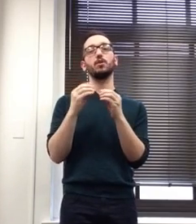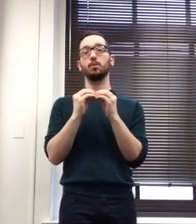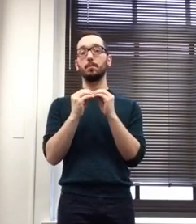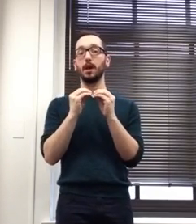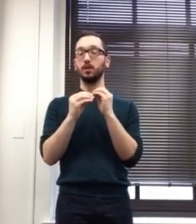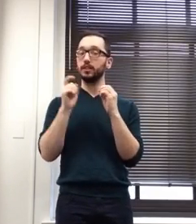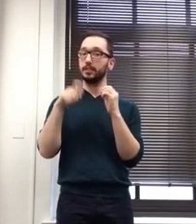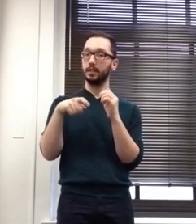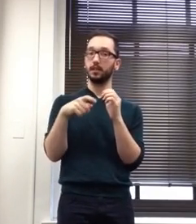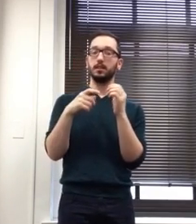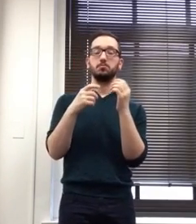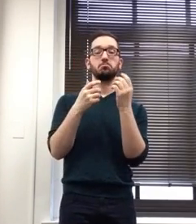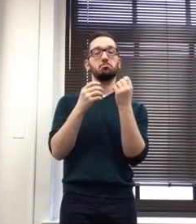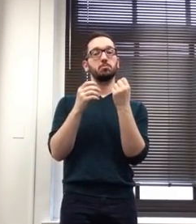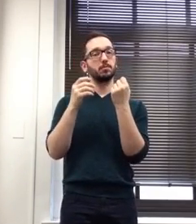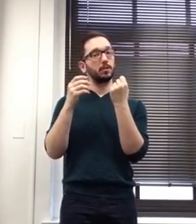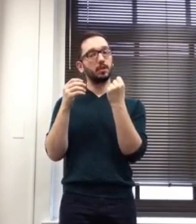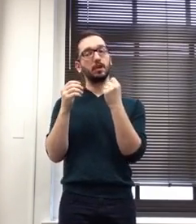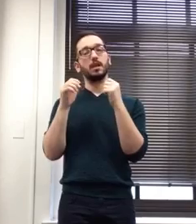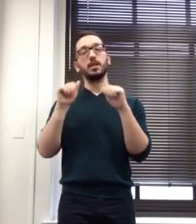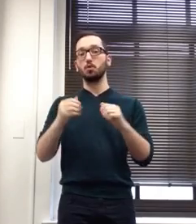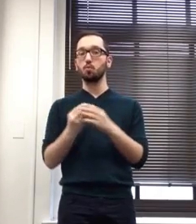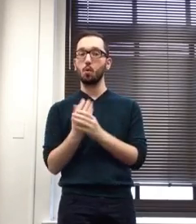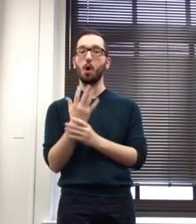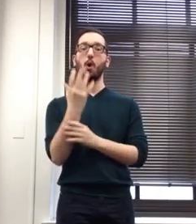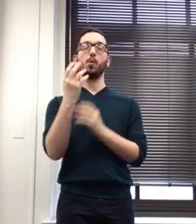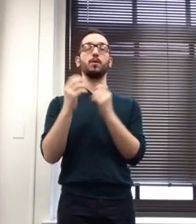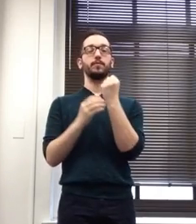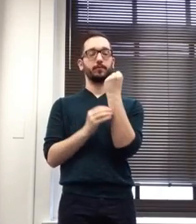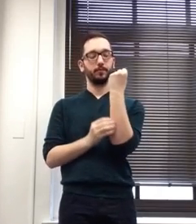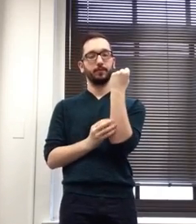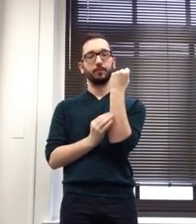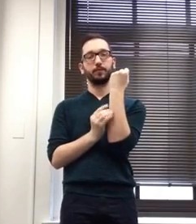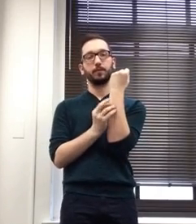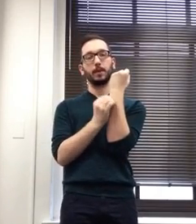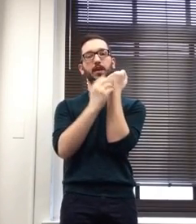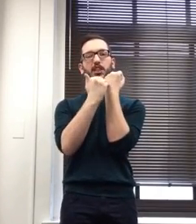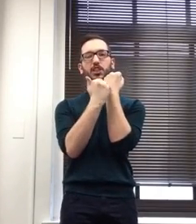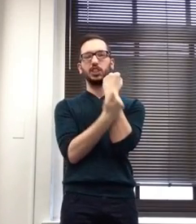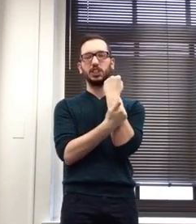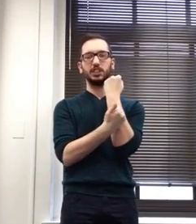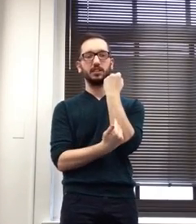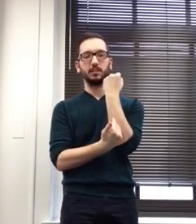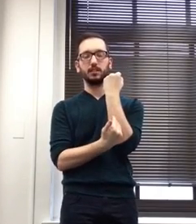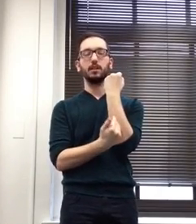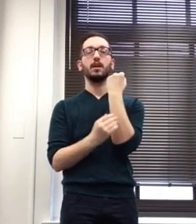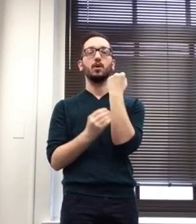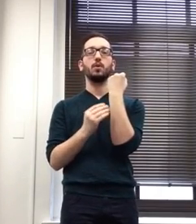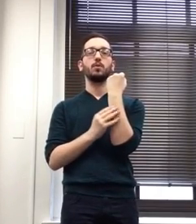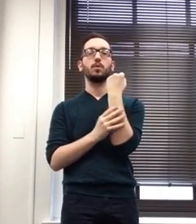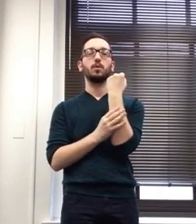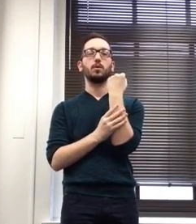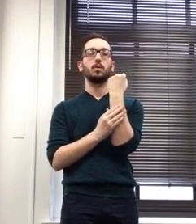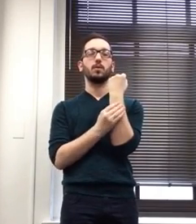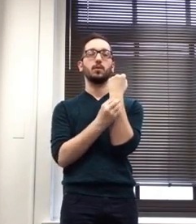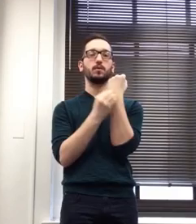that area. It has growth cells in it that's going to allow the growth and repair of that area. It's there for development and also there for repair, not just support